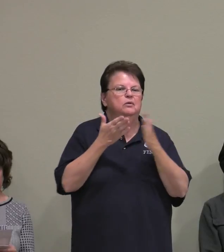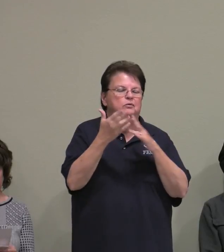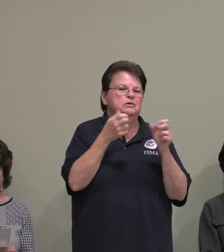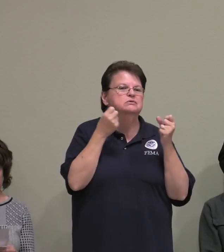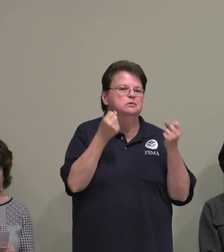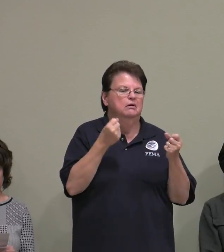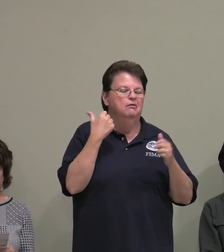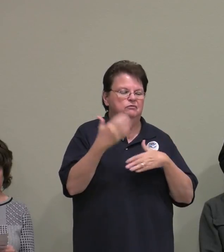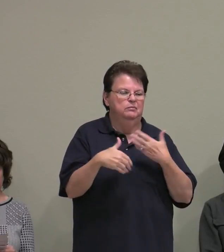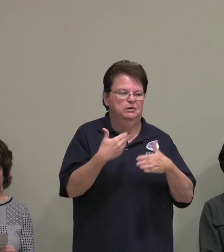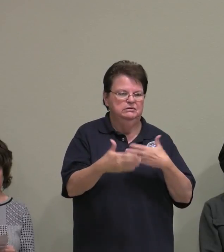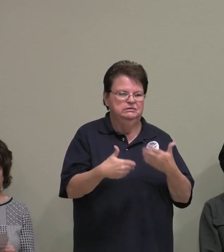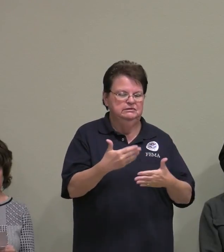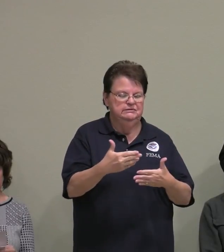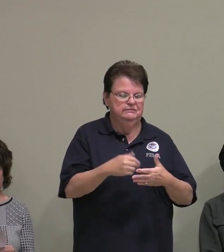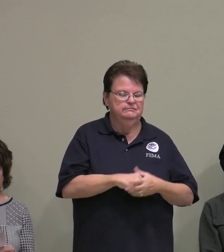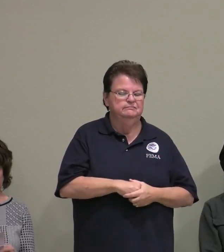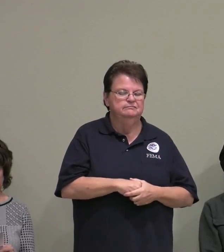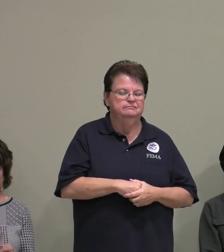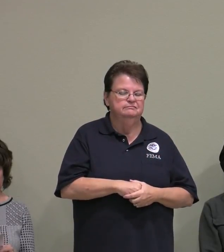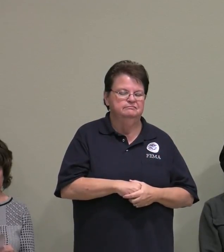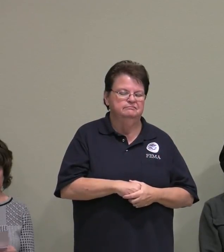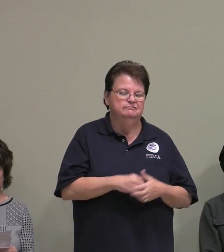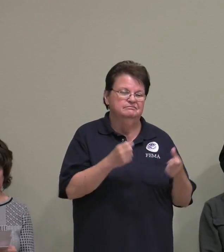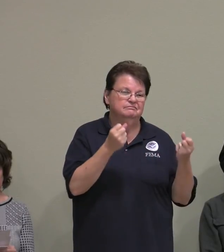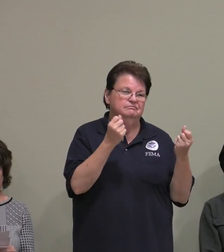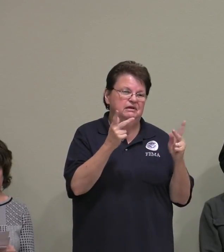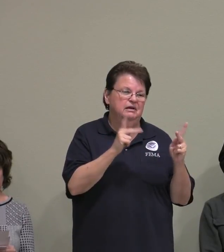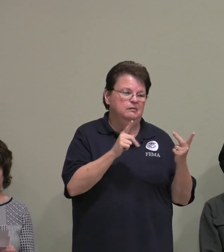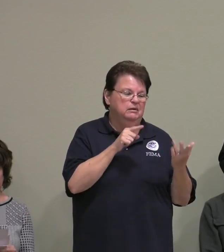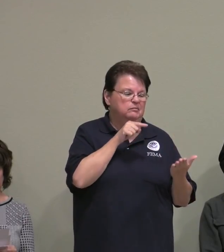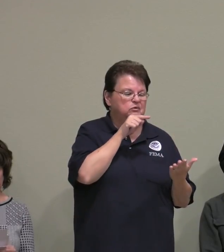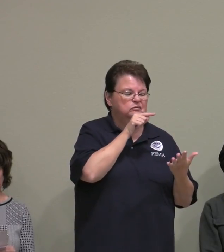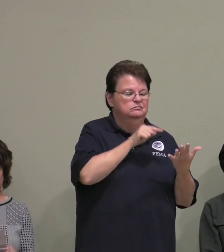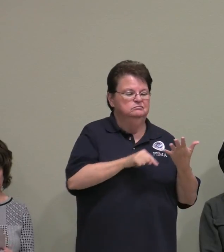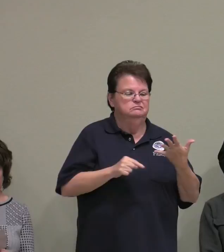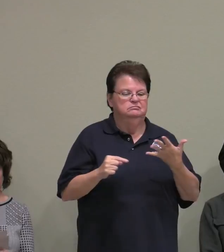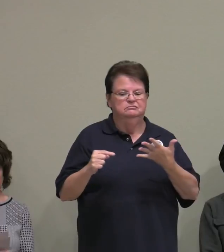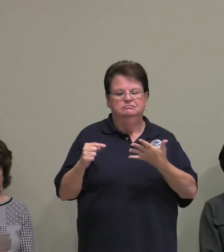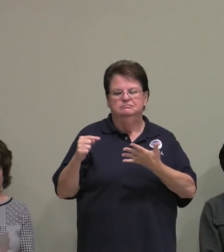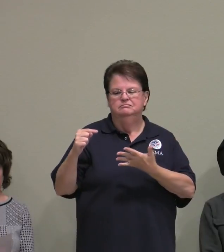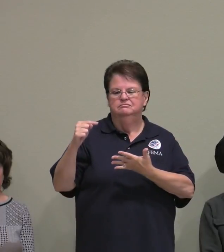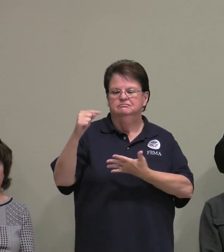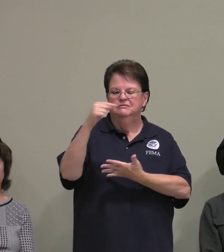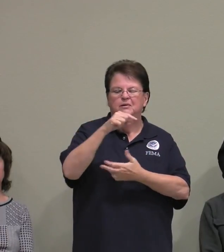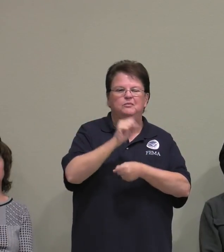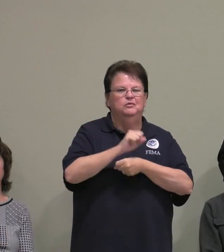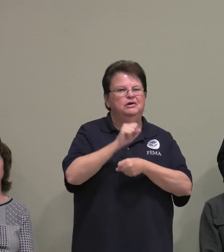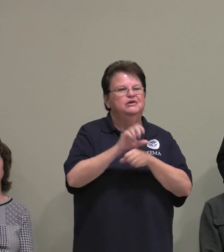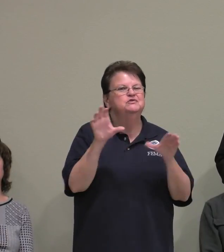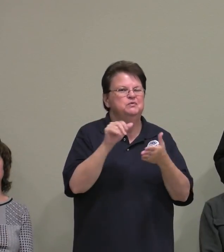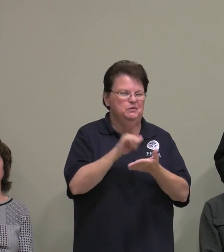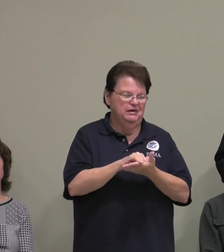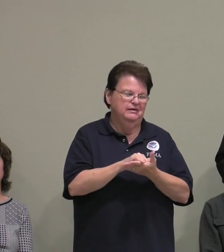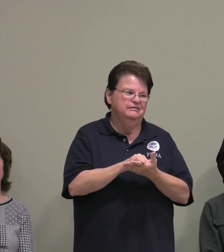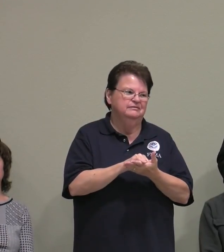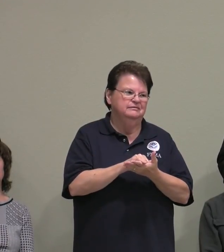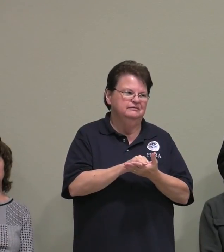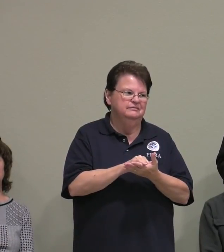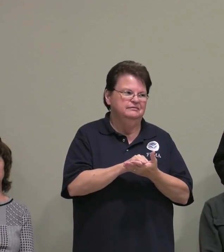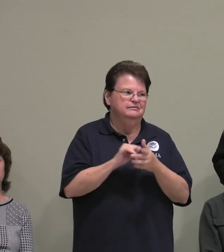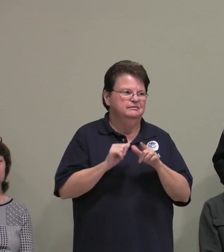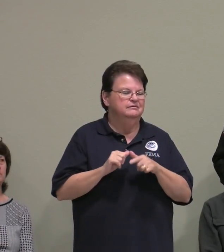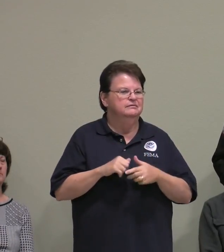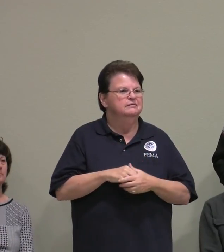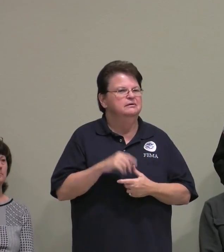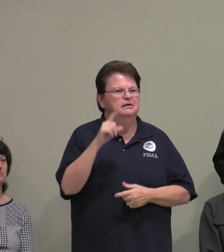recovery process. So there's a lot of people all the way on up working to do that. And with that, we'll get to, you know, I'll turn it over.